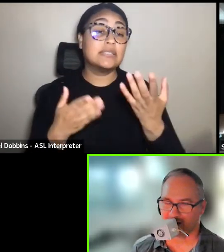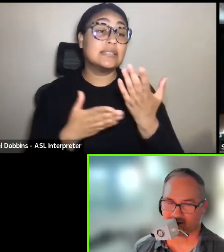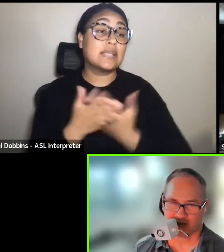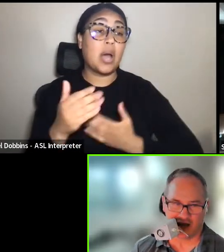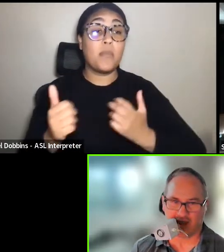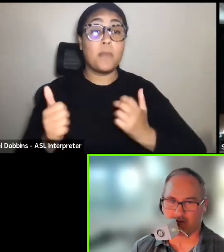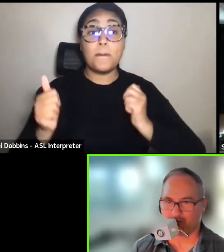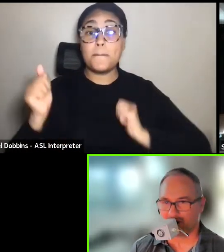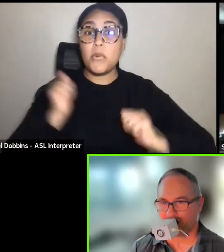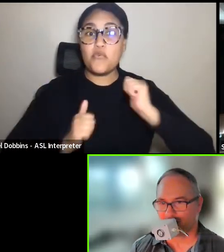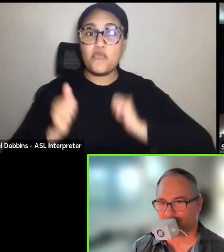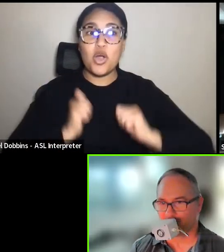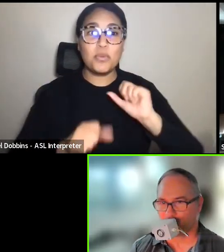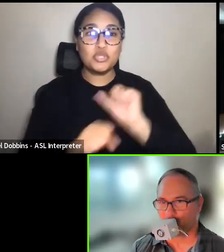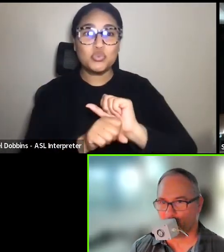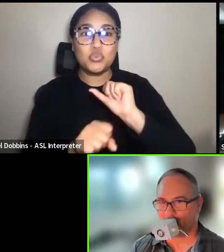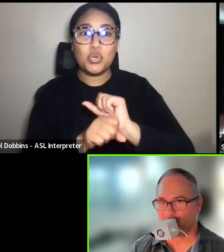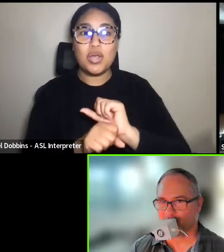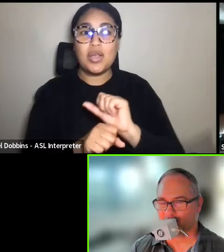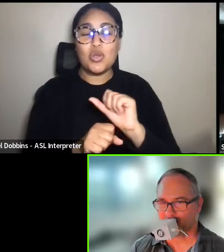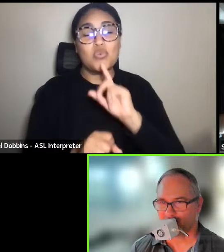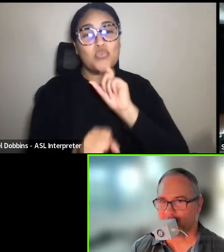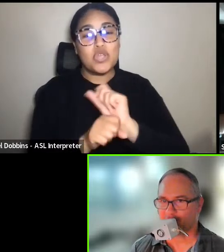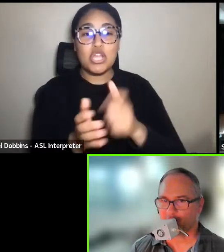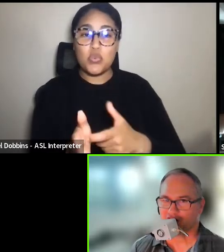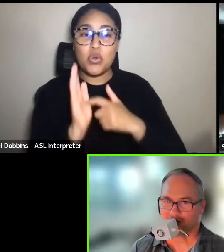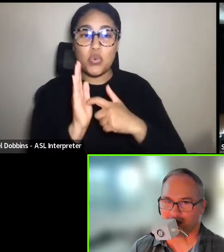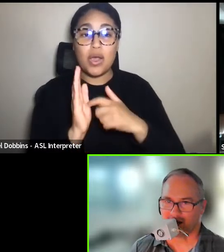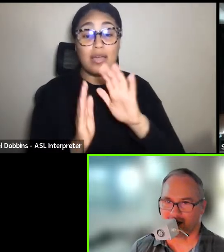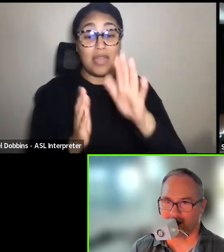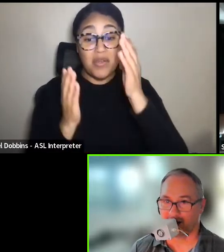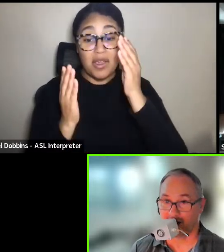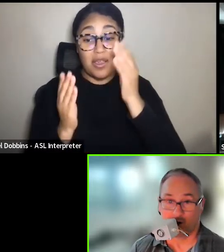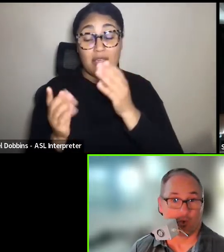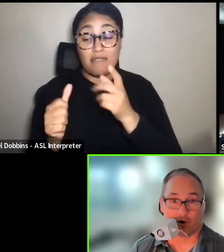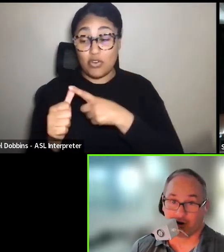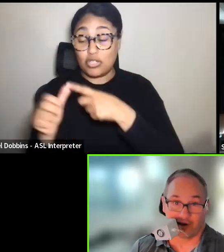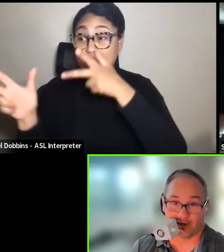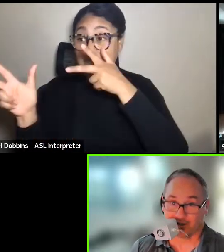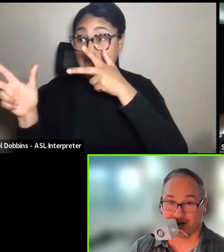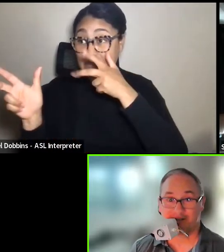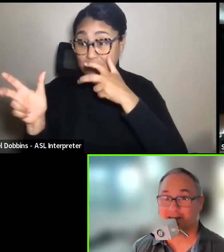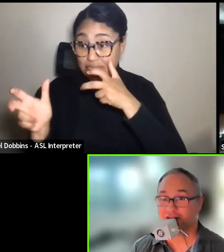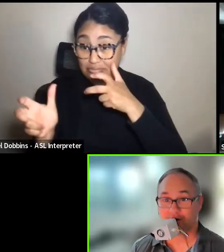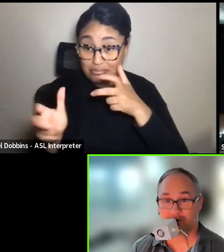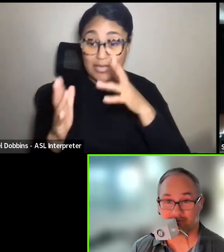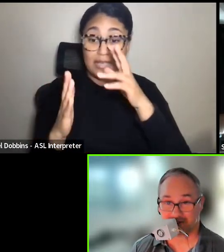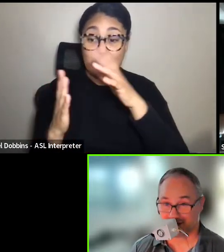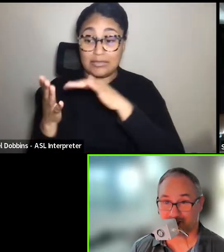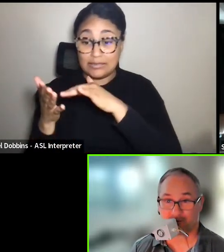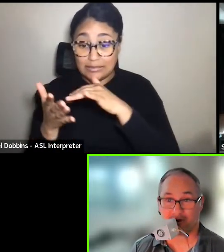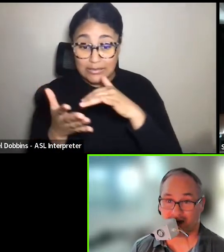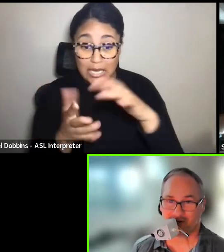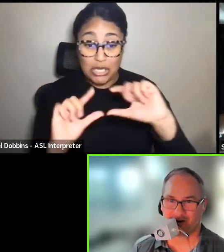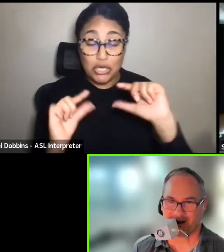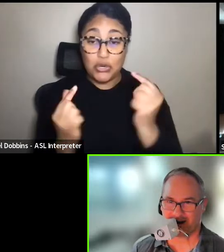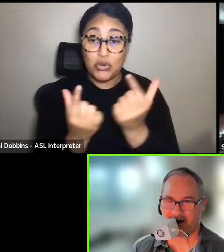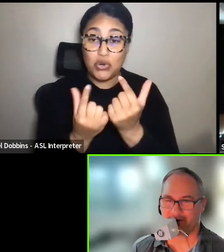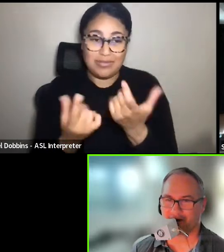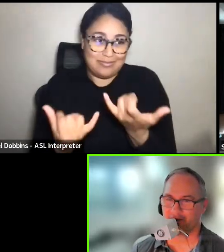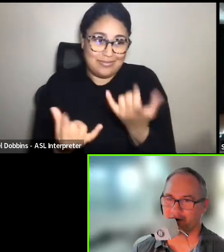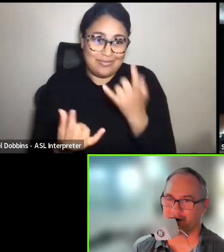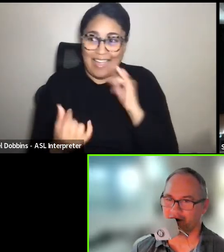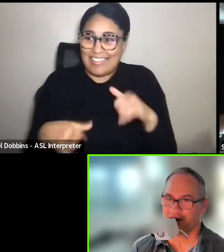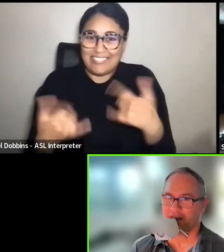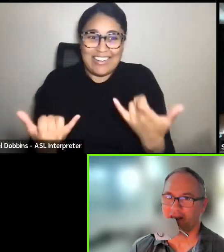performance tasks that really kind of require them to take that information and work in a study session group such as we're having right